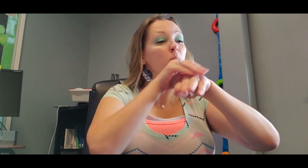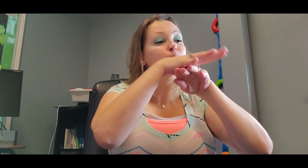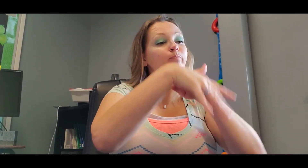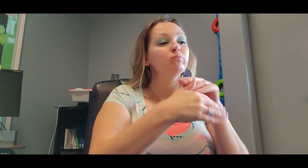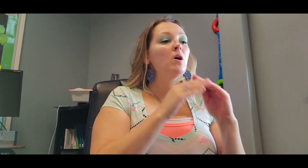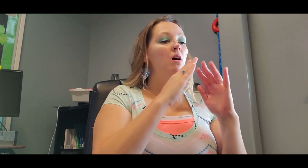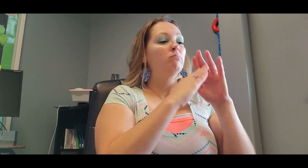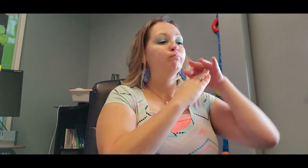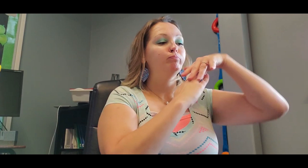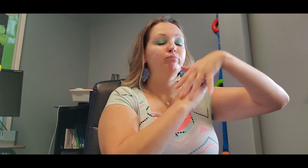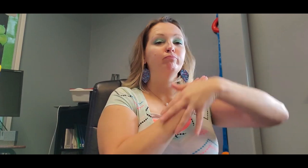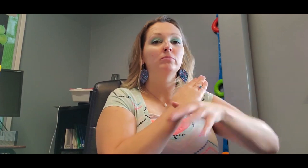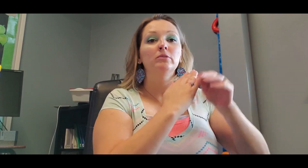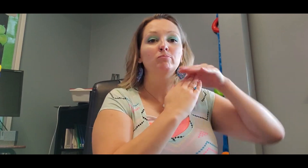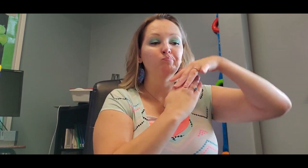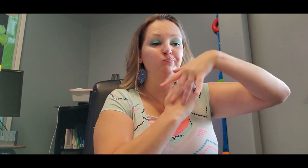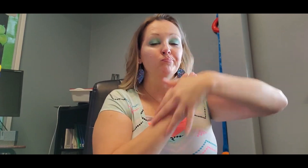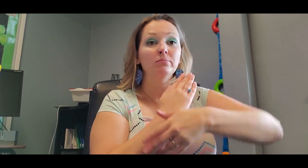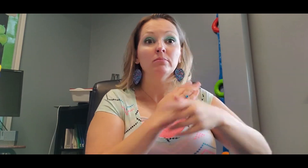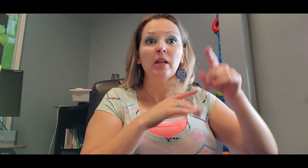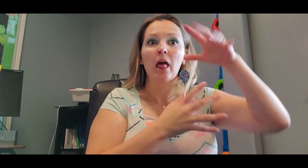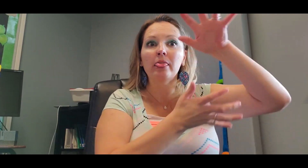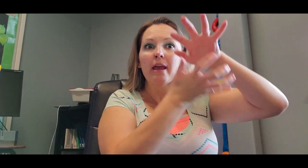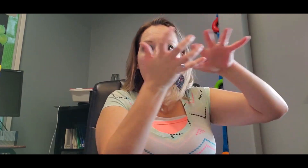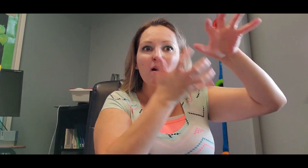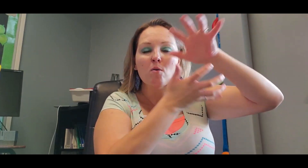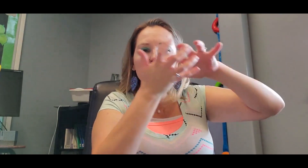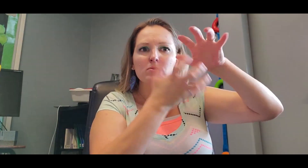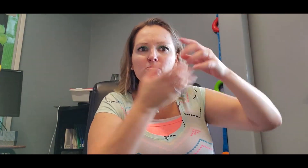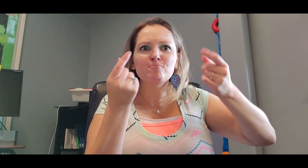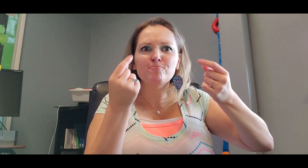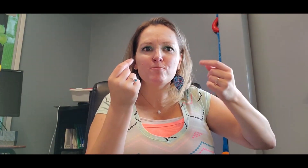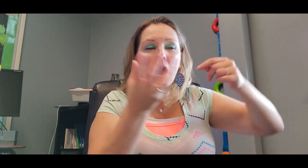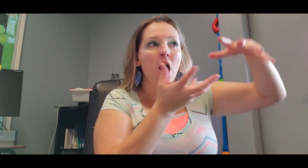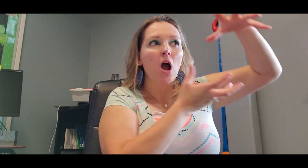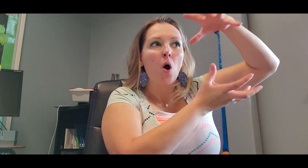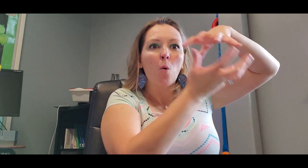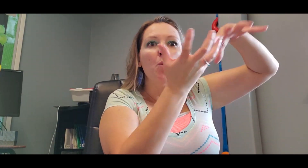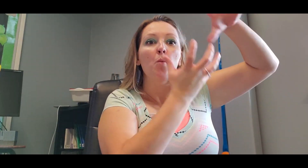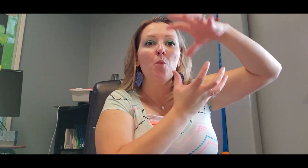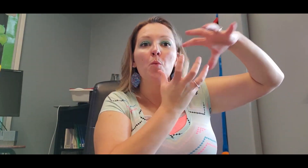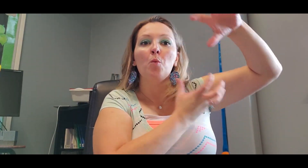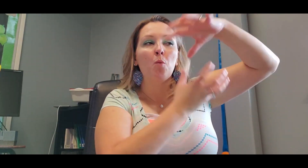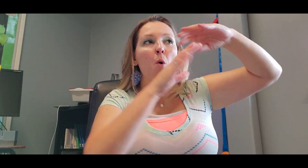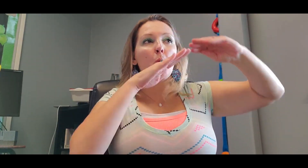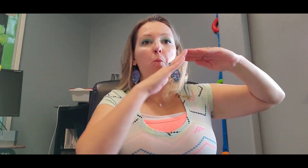There's 4 very tall mountains that are covered in snow.